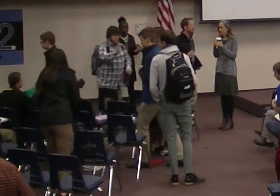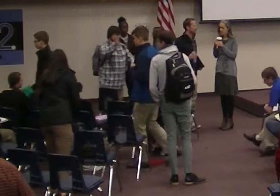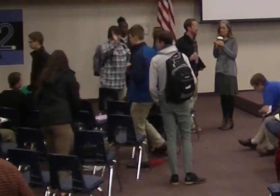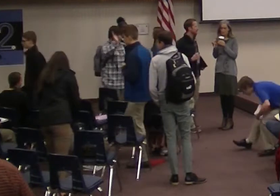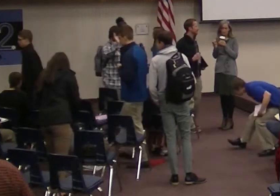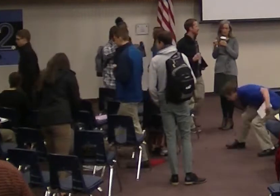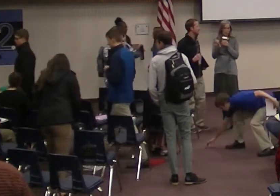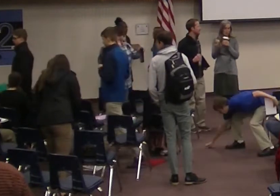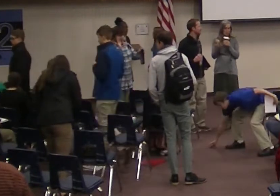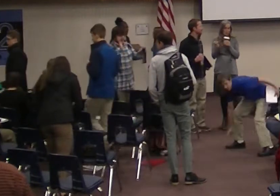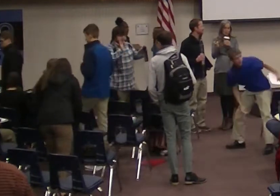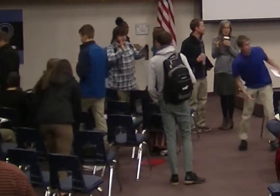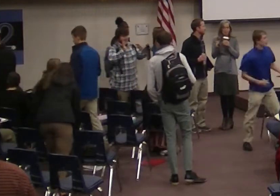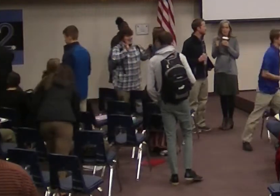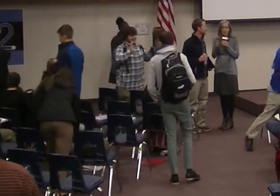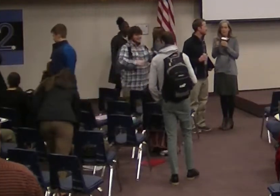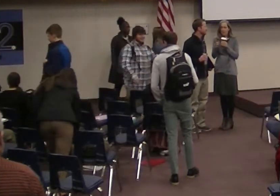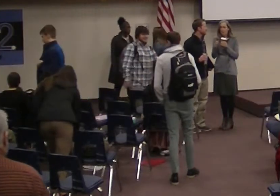yeah, here.